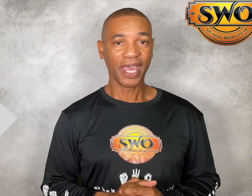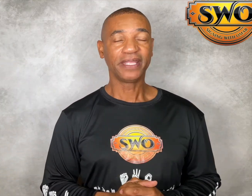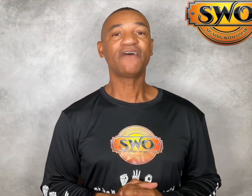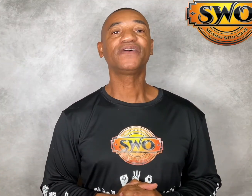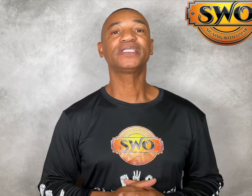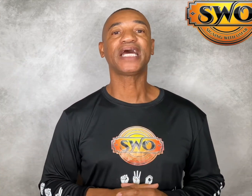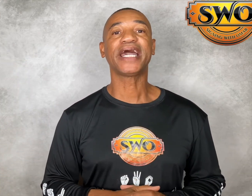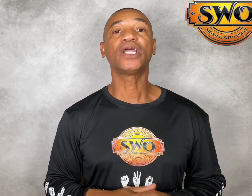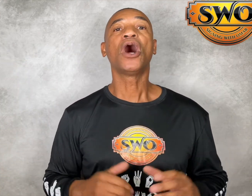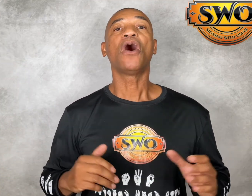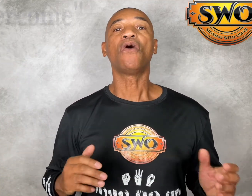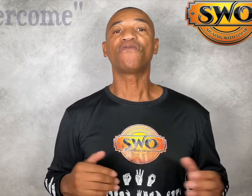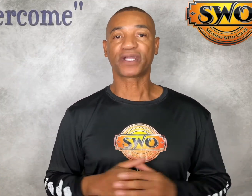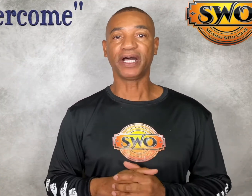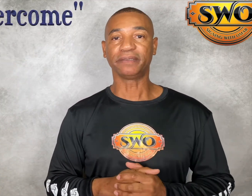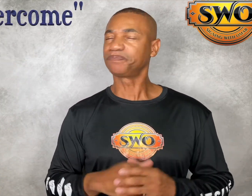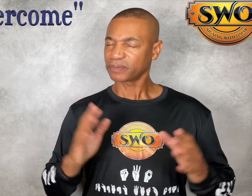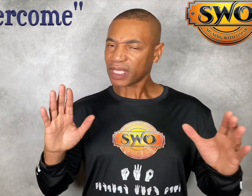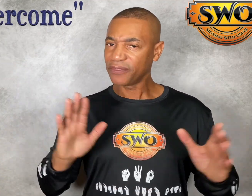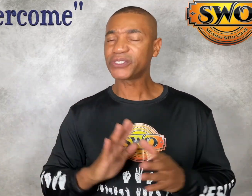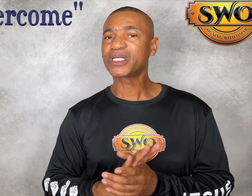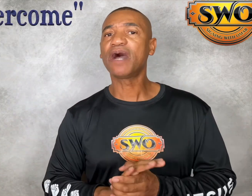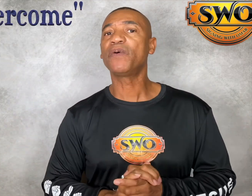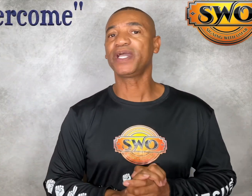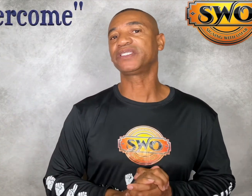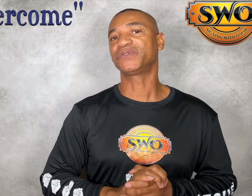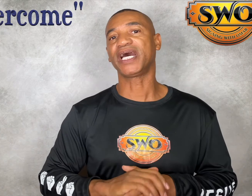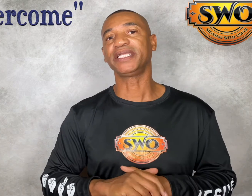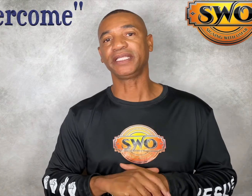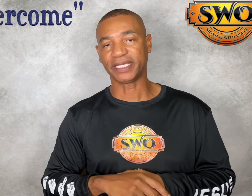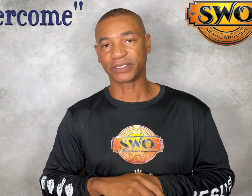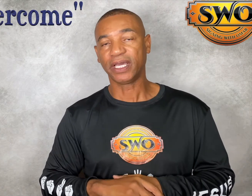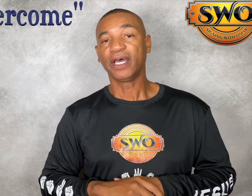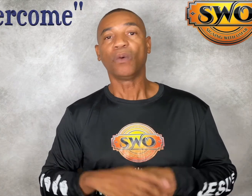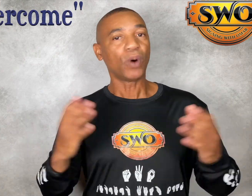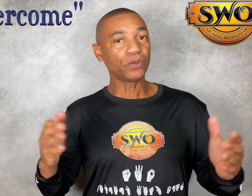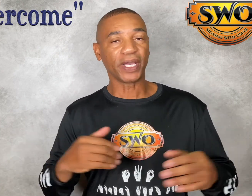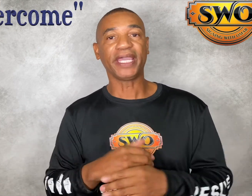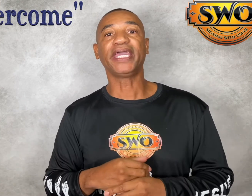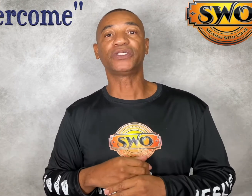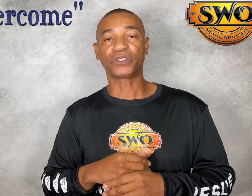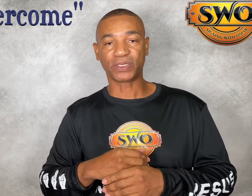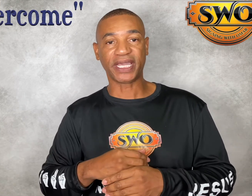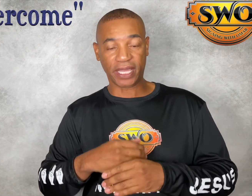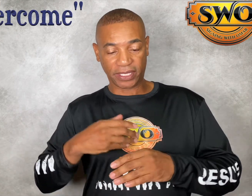Now for the sign overcome. There's a couple ways of signing this. One way is to say that there